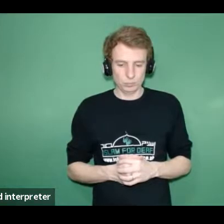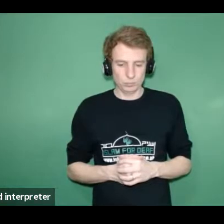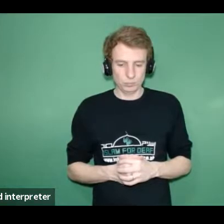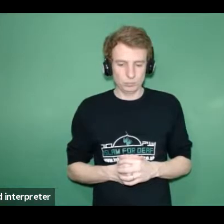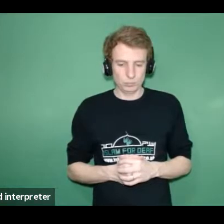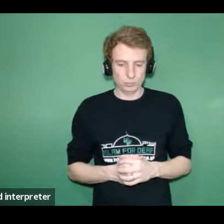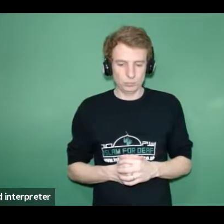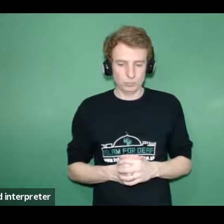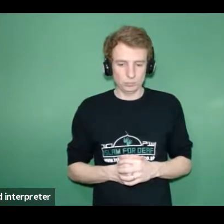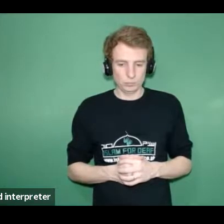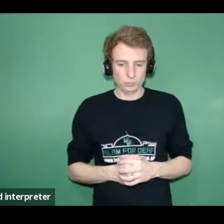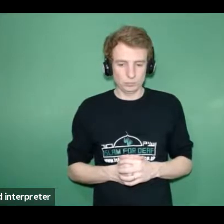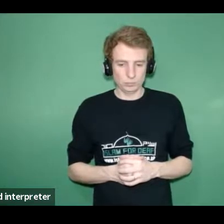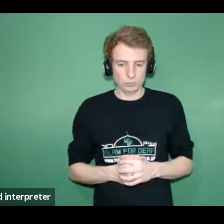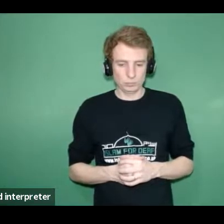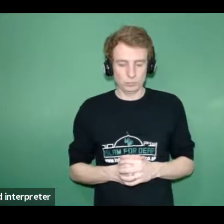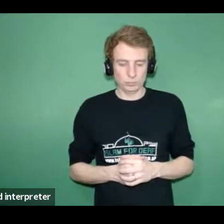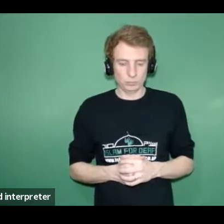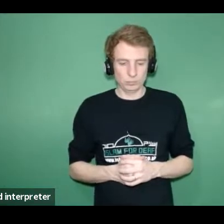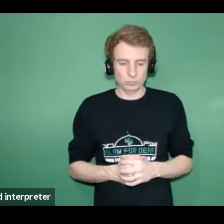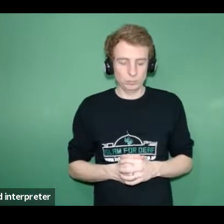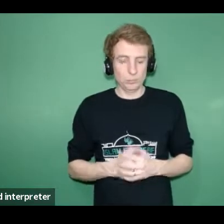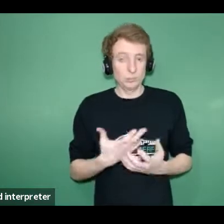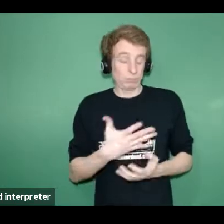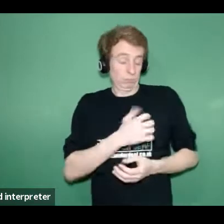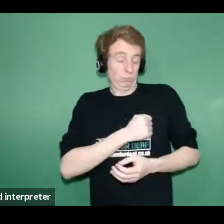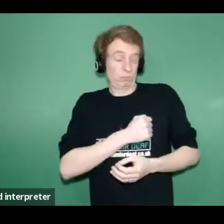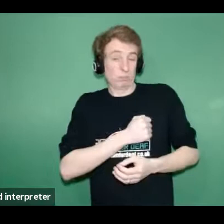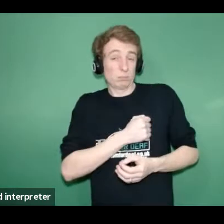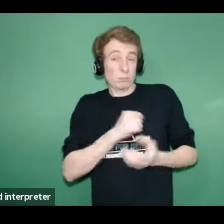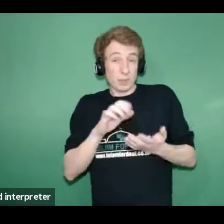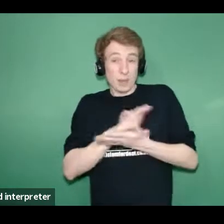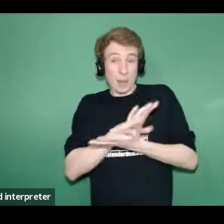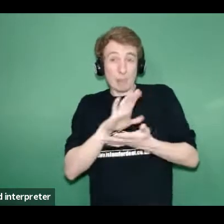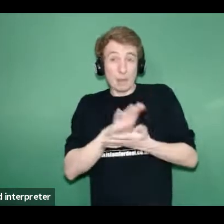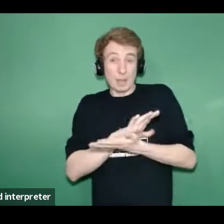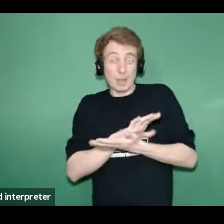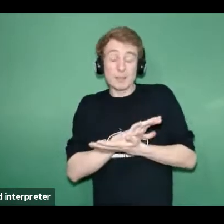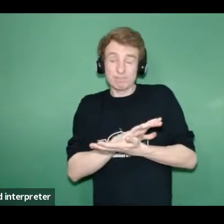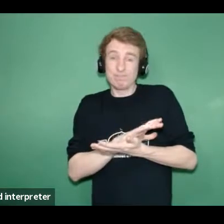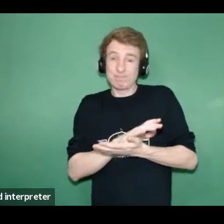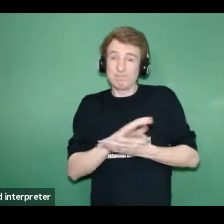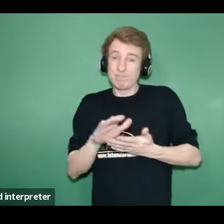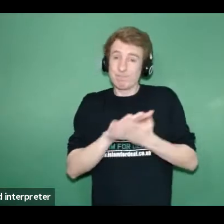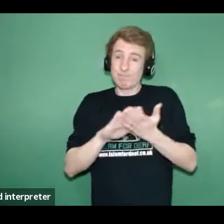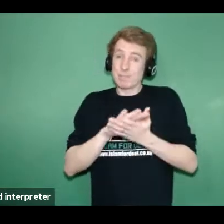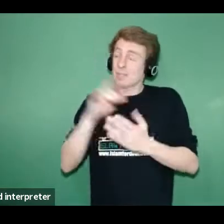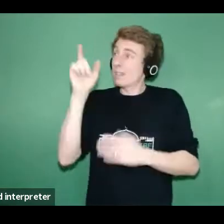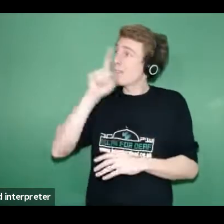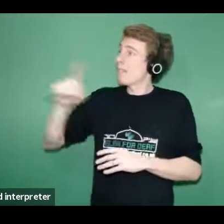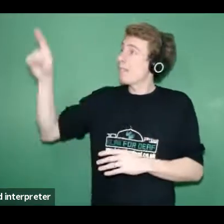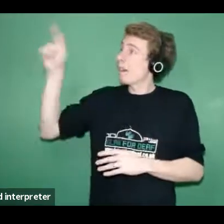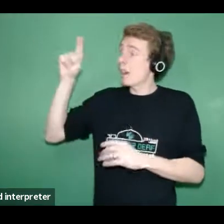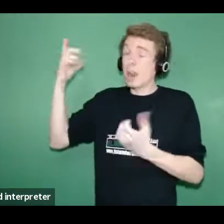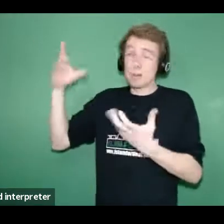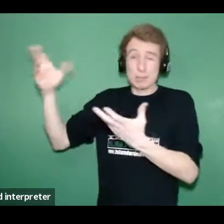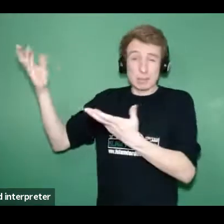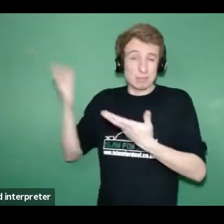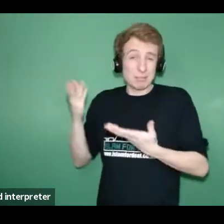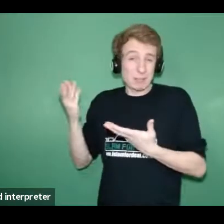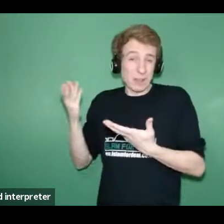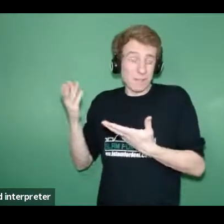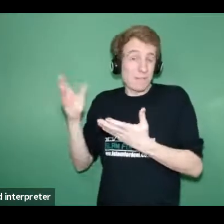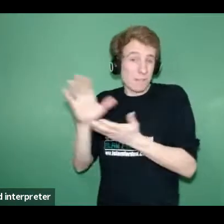And that which brings about happiness, that is that which pleases the one who brought about happiness, the creator